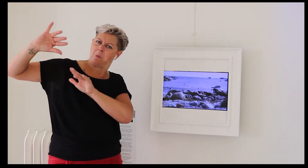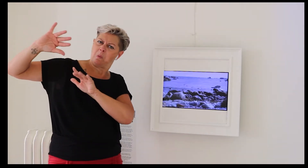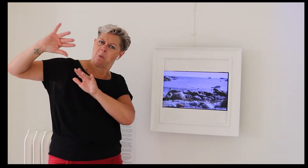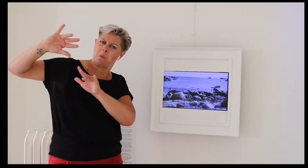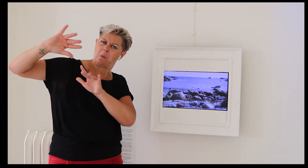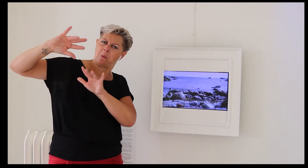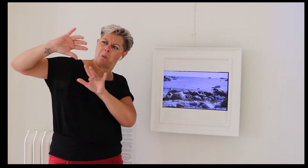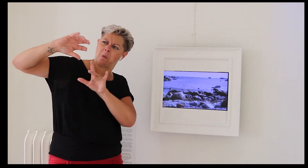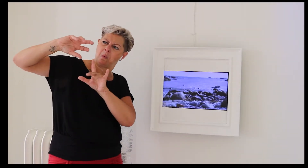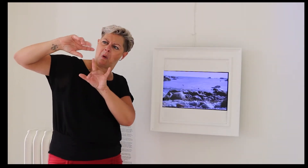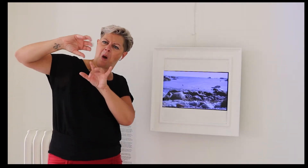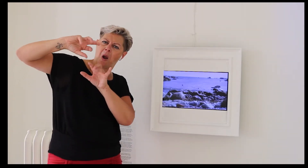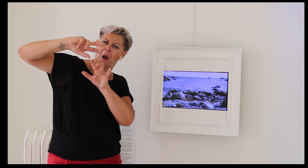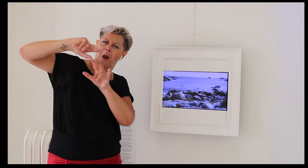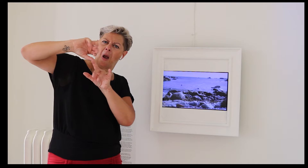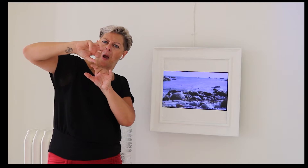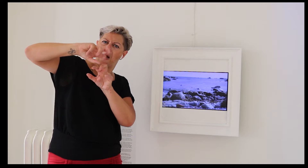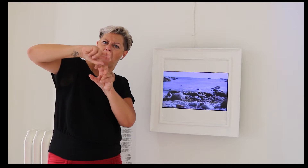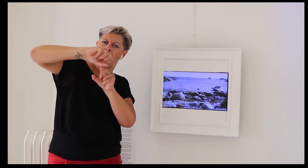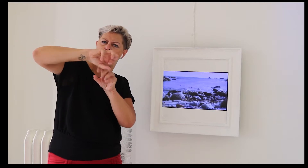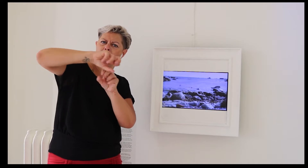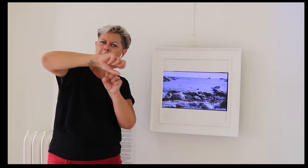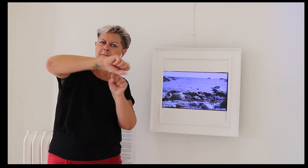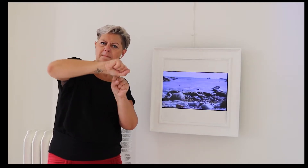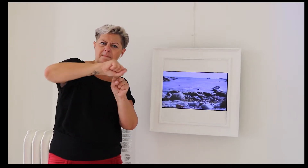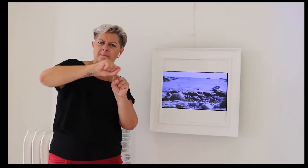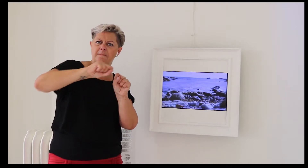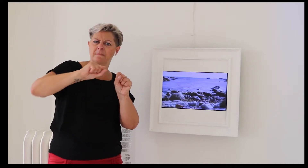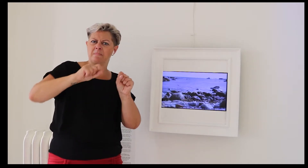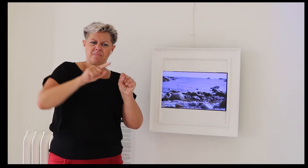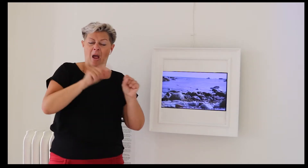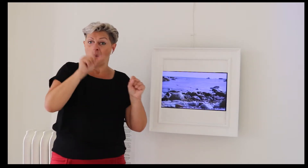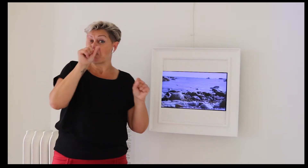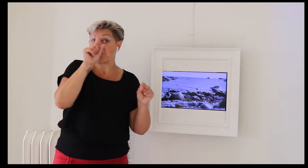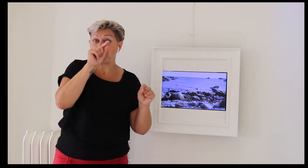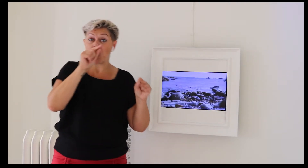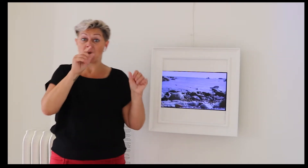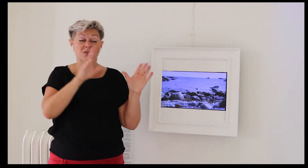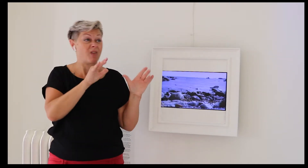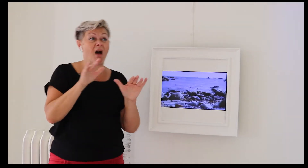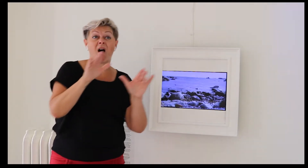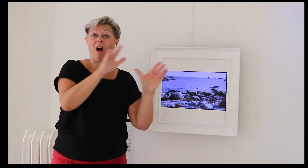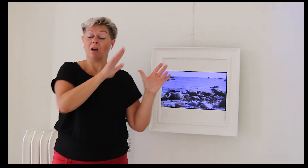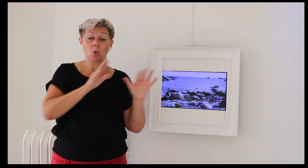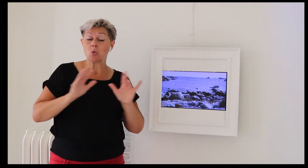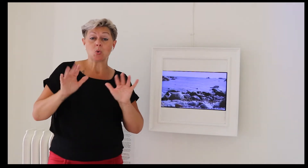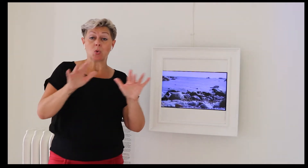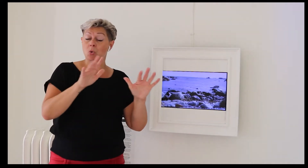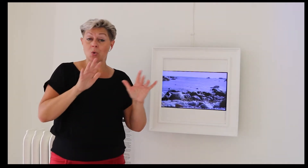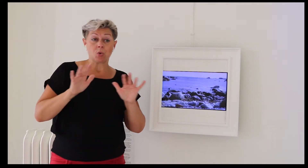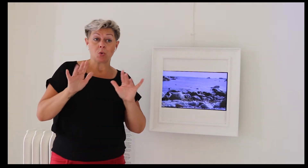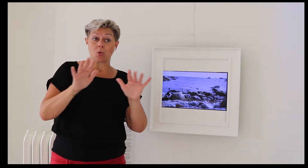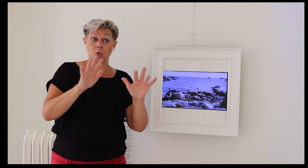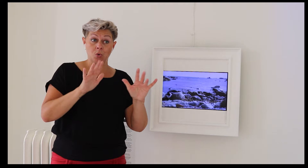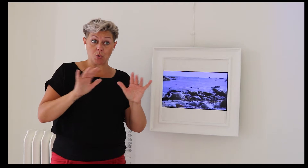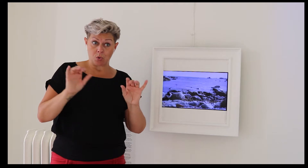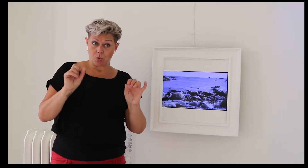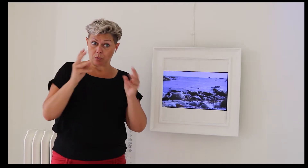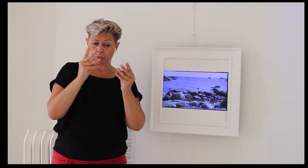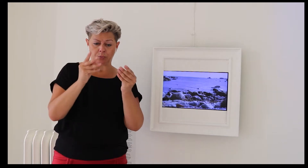this blackness consumes the seascape, there is a flurry of activity, birds in flight. Slowly but surely, the